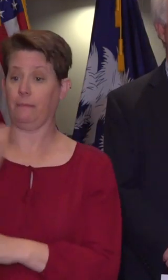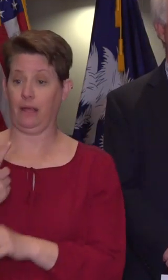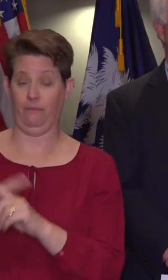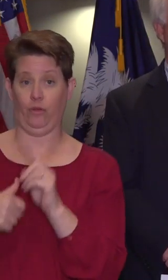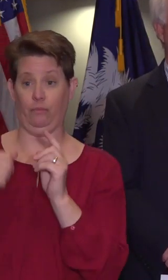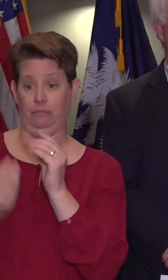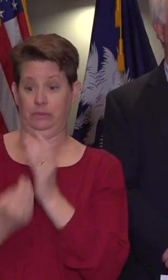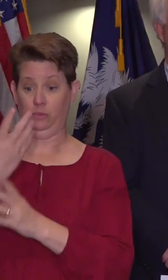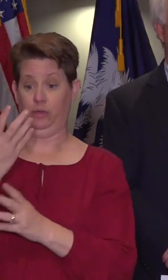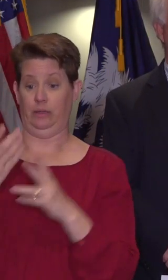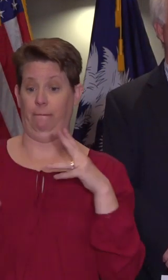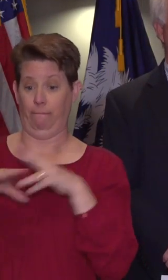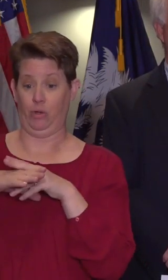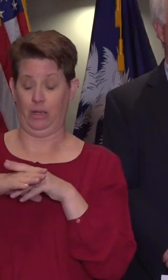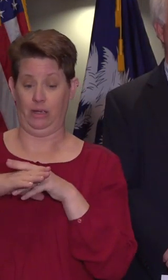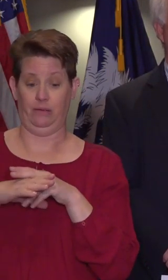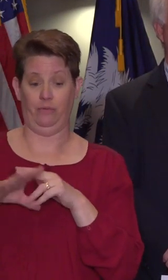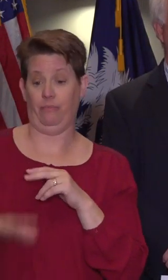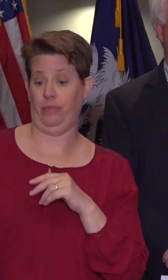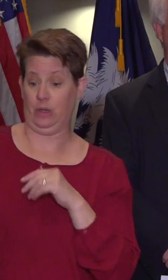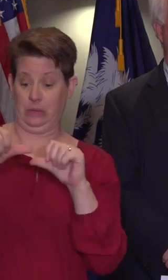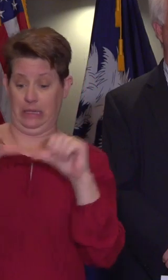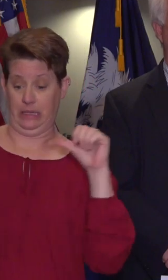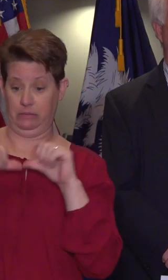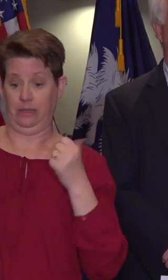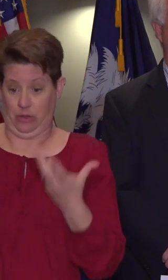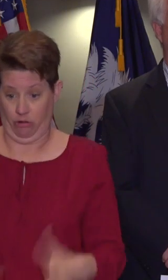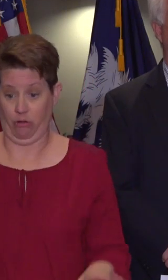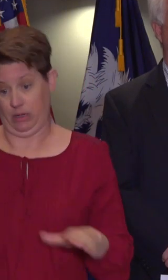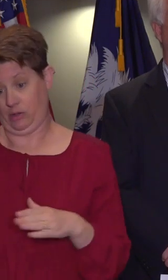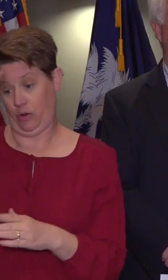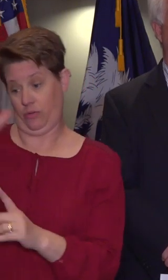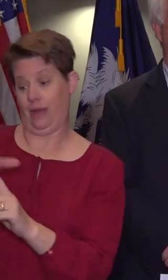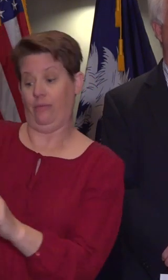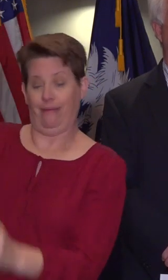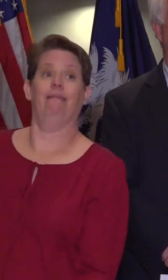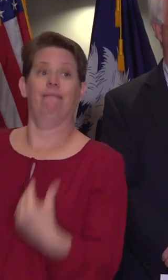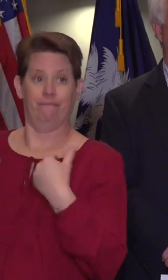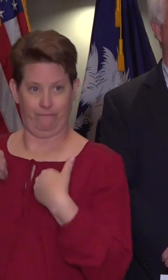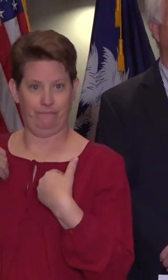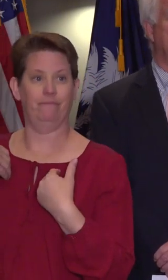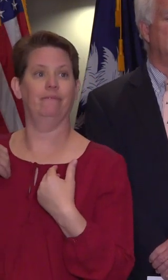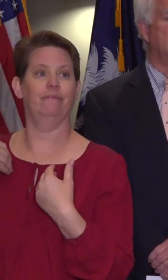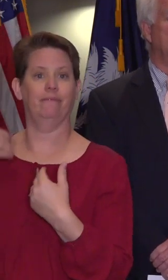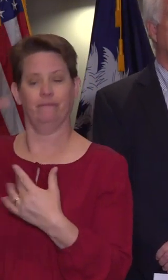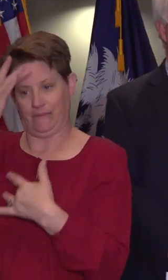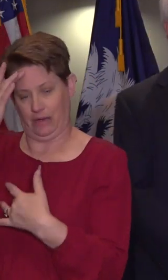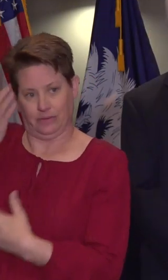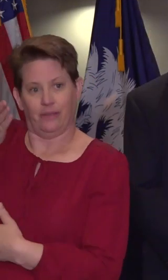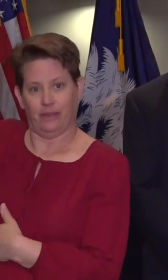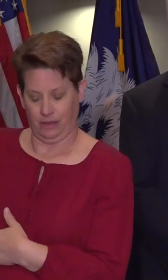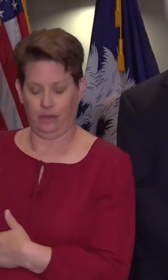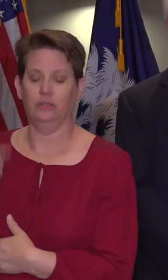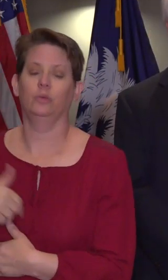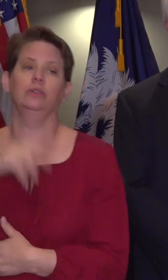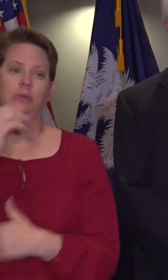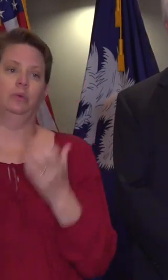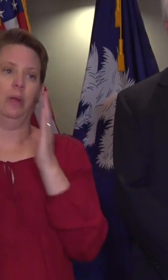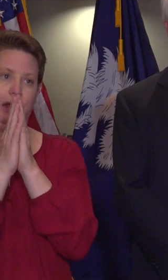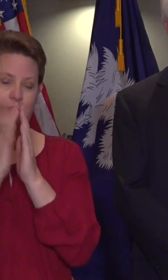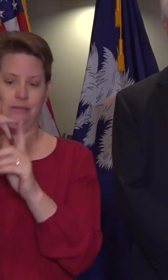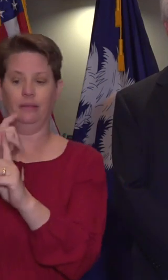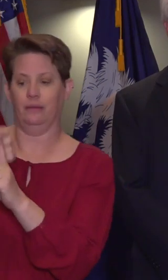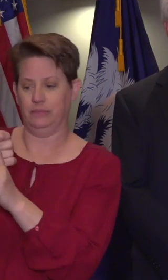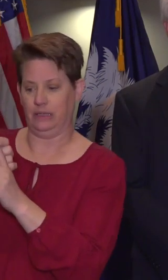spring break from areas that we know to be impacted where there is ongoing disease transmission, we do ask that they monitor